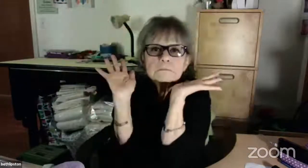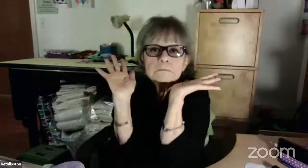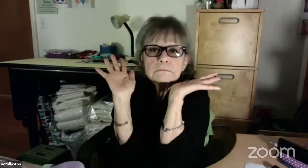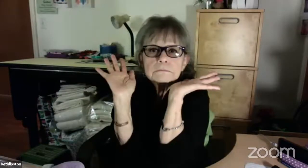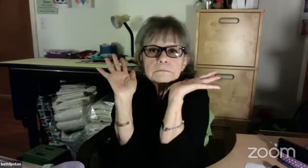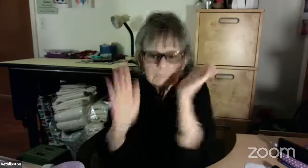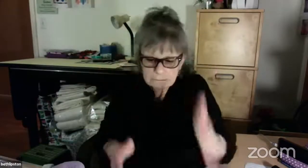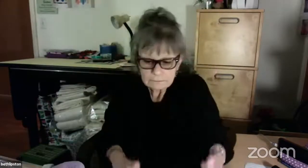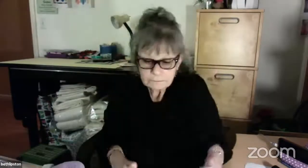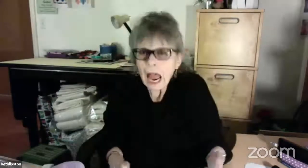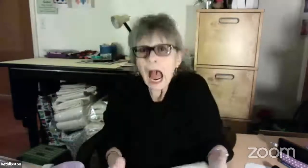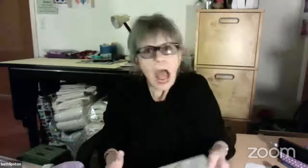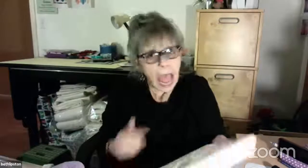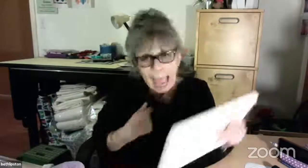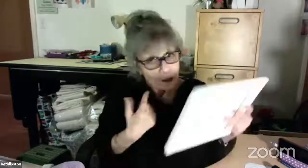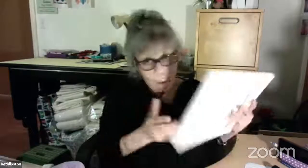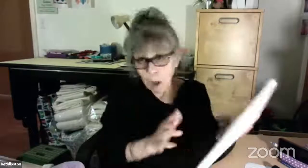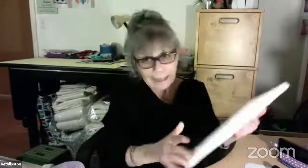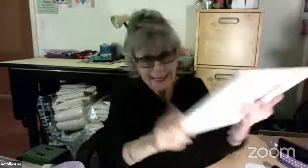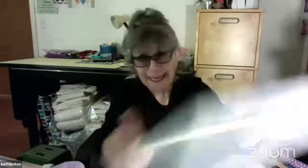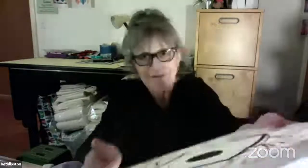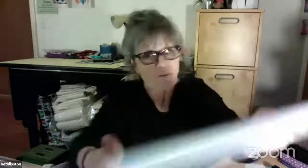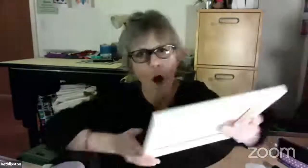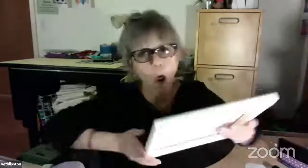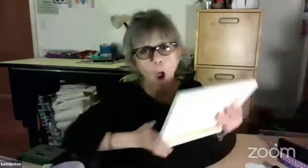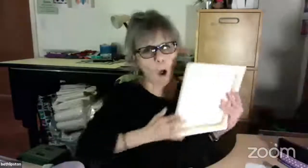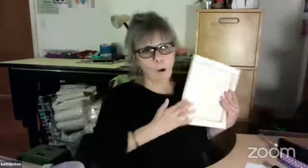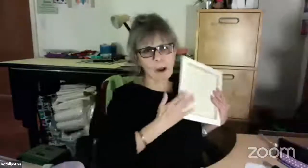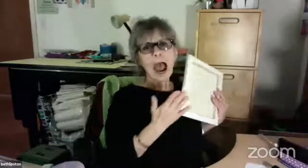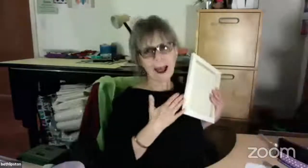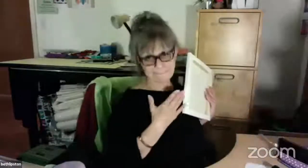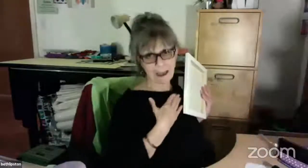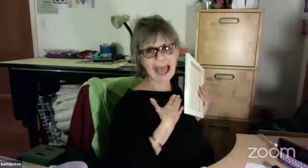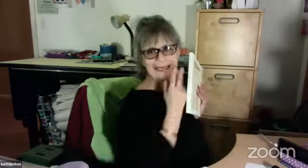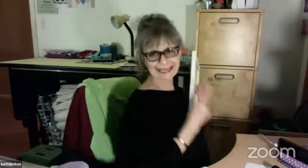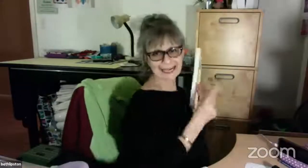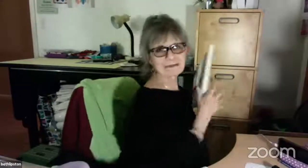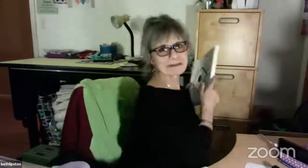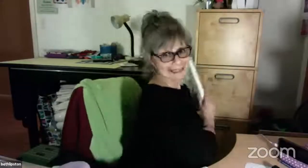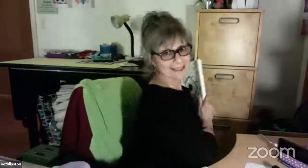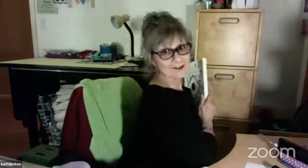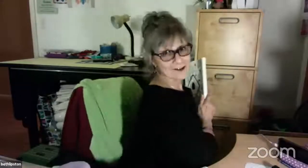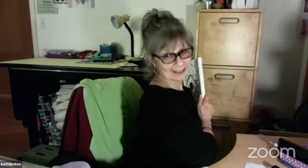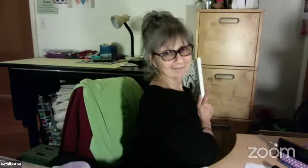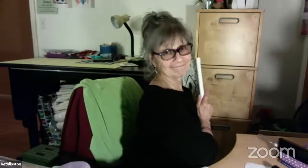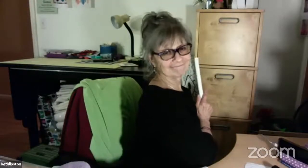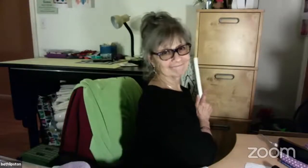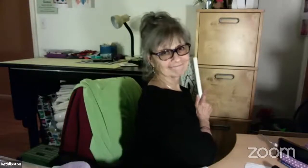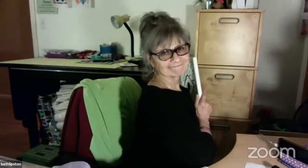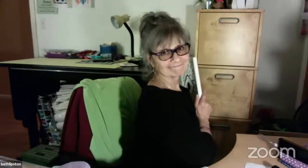up at DHHSC, like a mural of pictures. I Susan don't saying, want to give mine. I want to keep mine after I paint